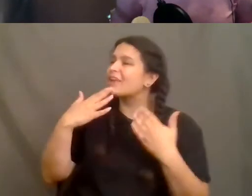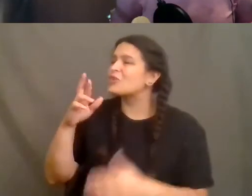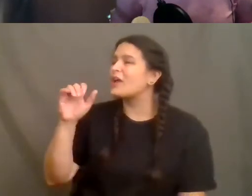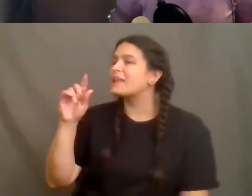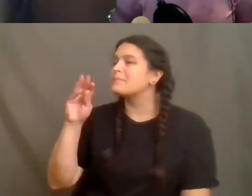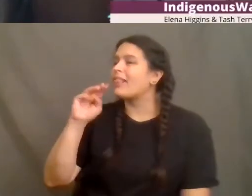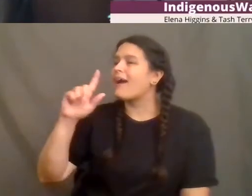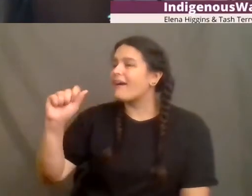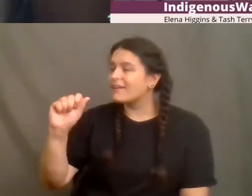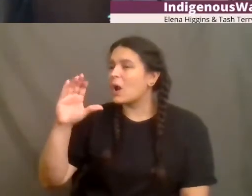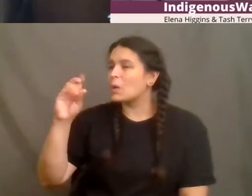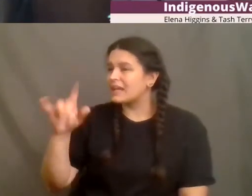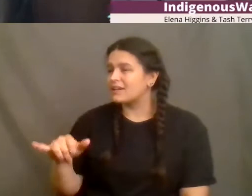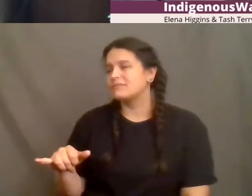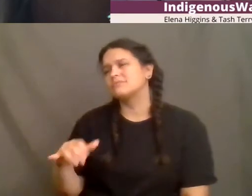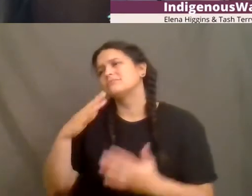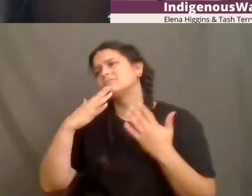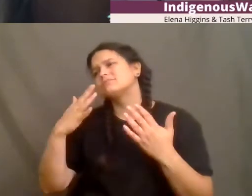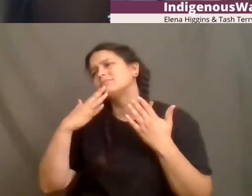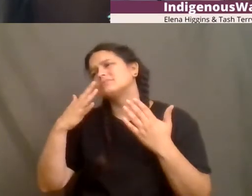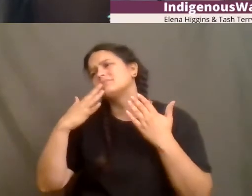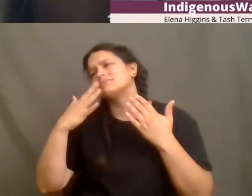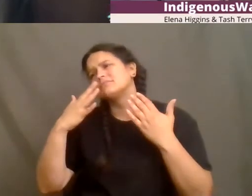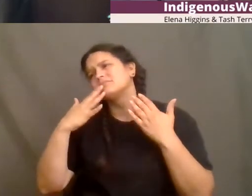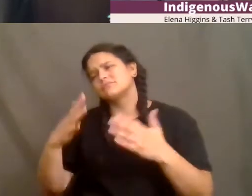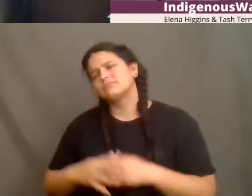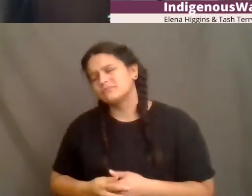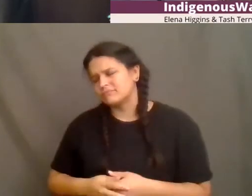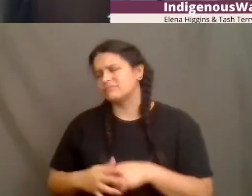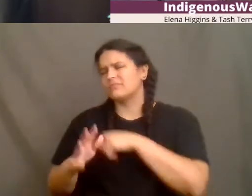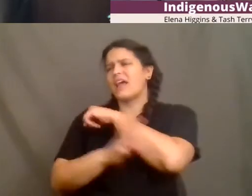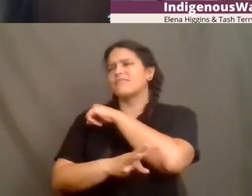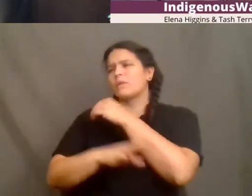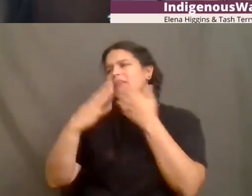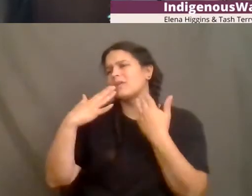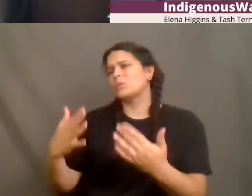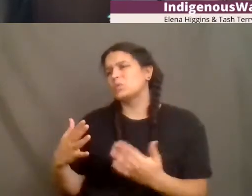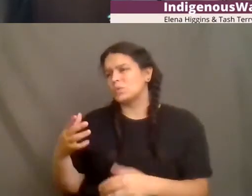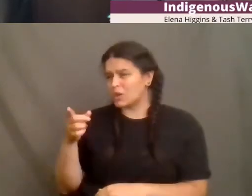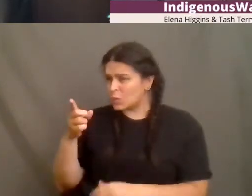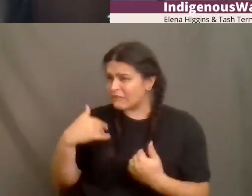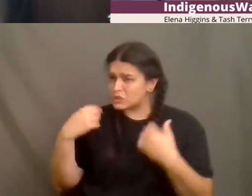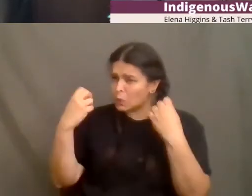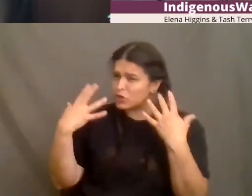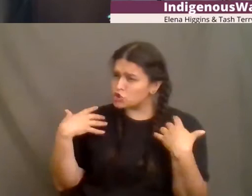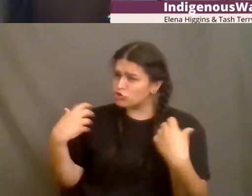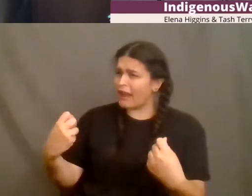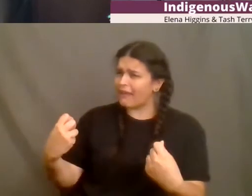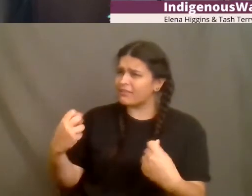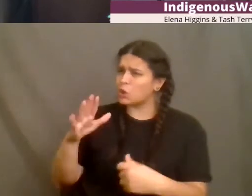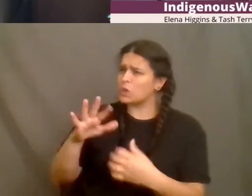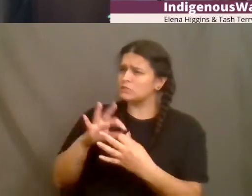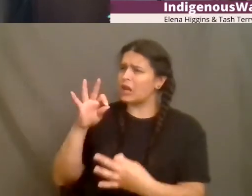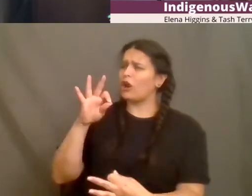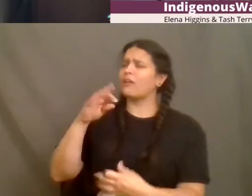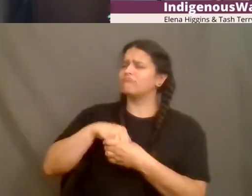Dayasibe. Wazomtke. Zeel. You have so much strength in your spirit.